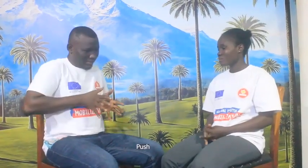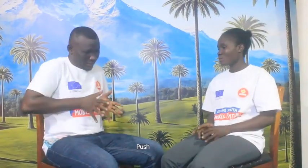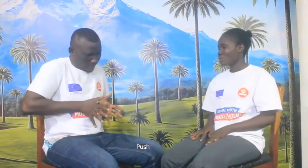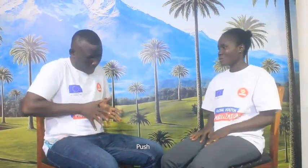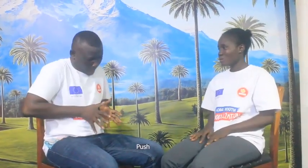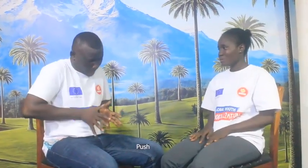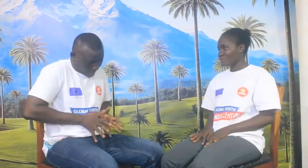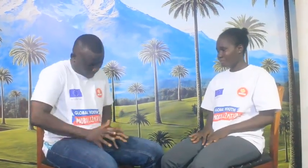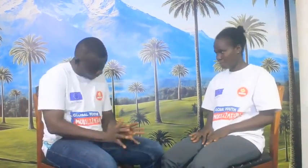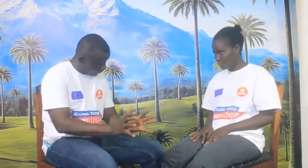push,